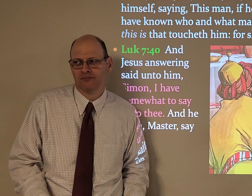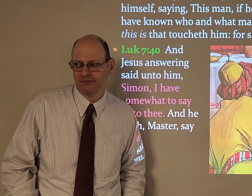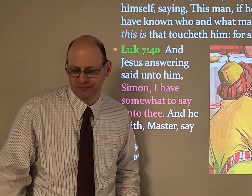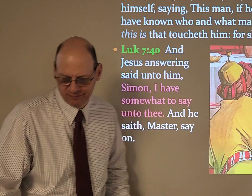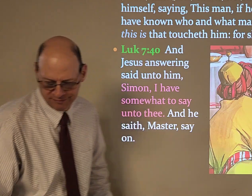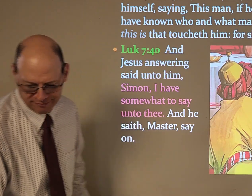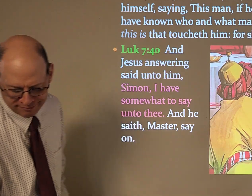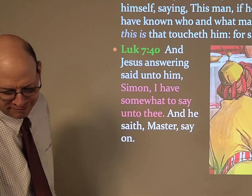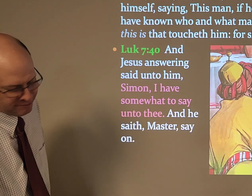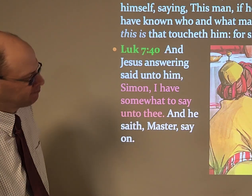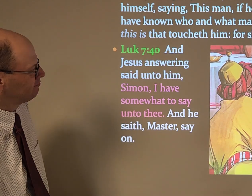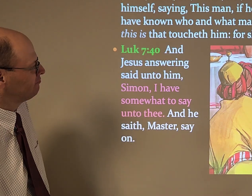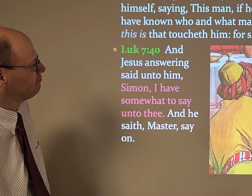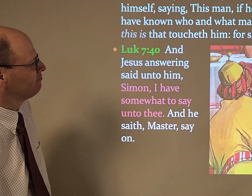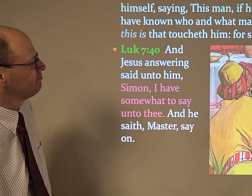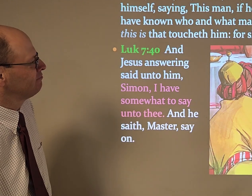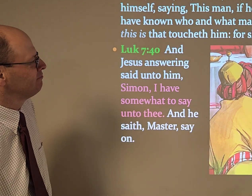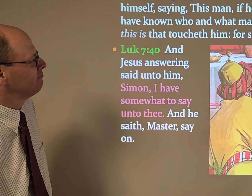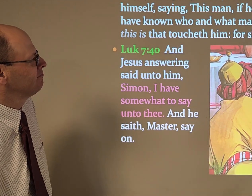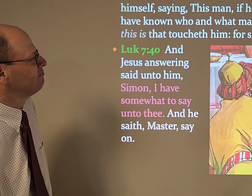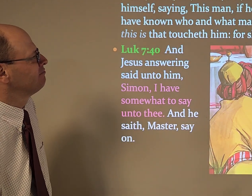Tell me. I want to hear.